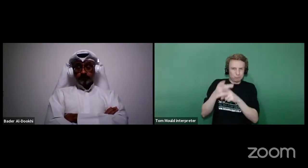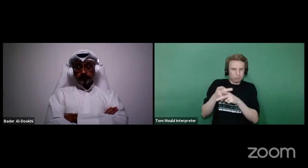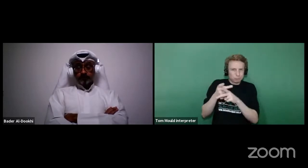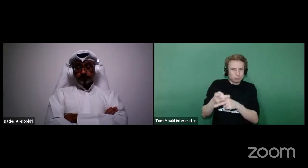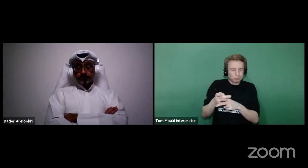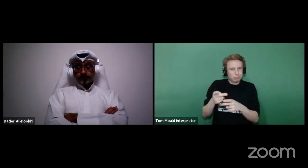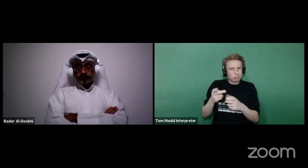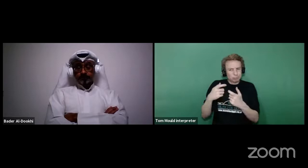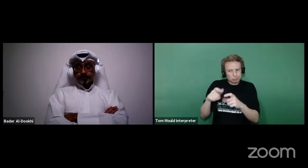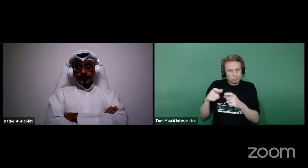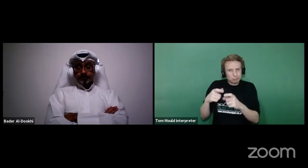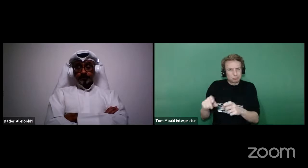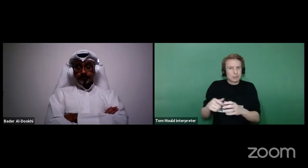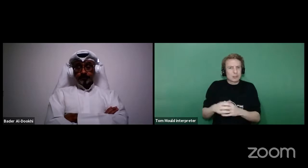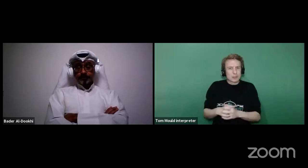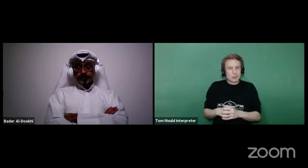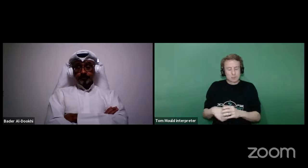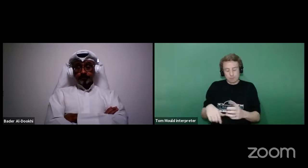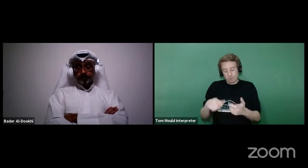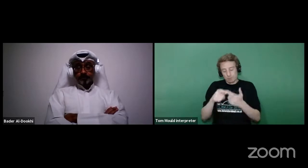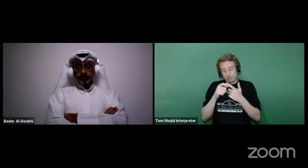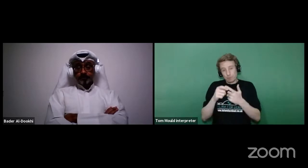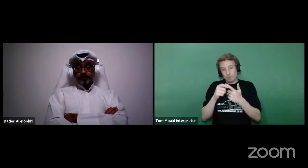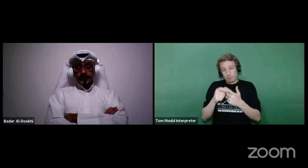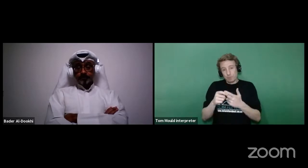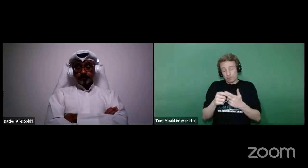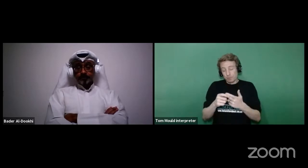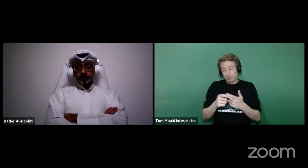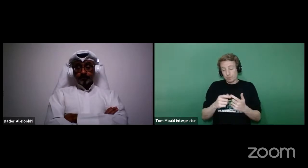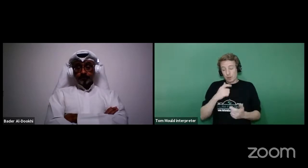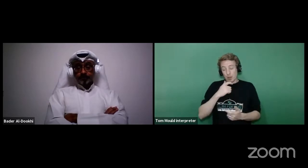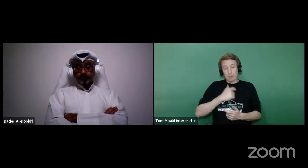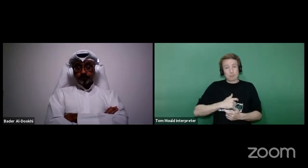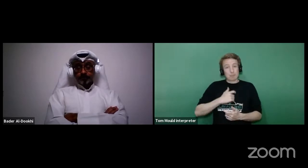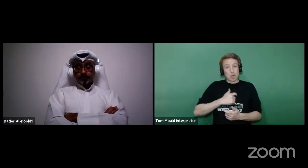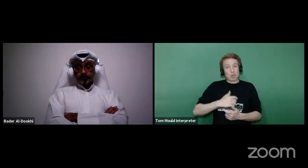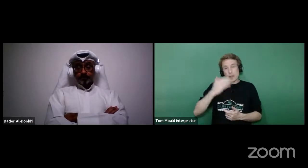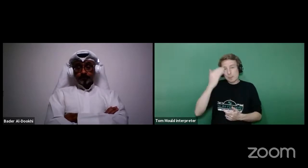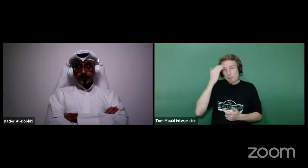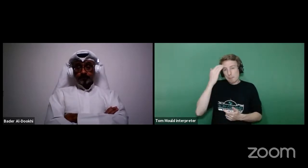of the individual's mental faculties.